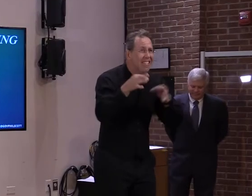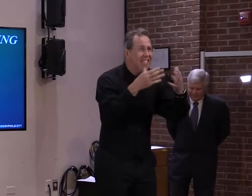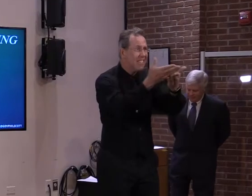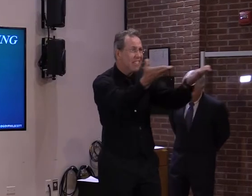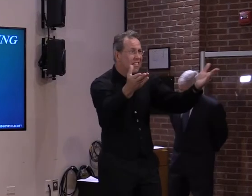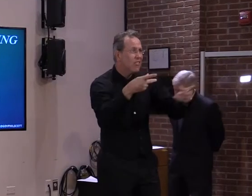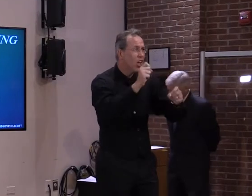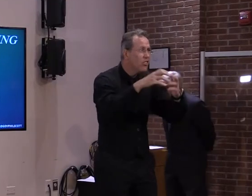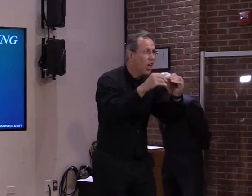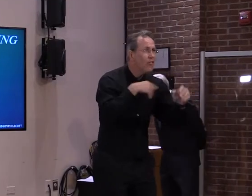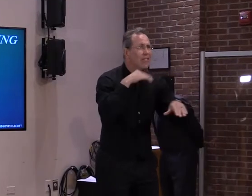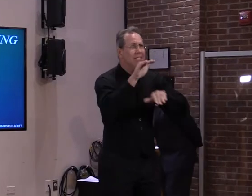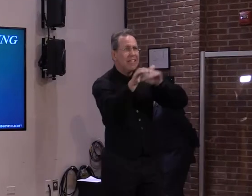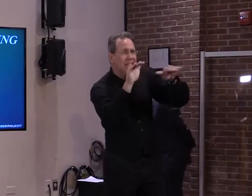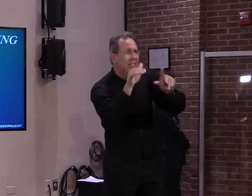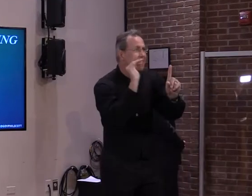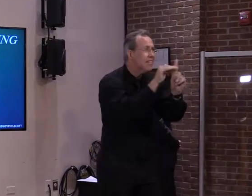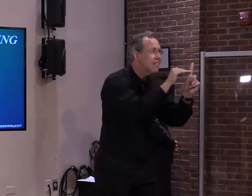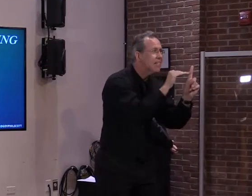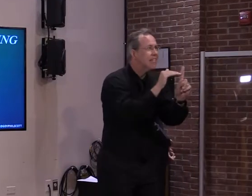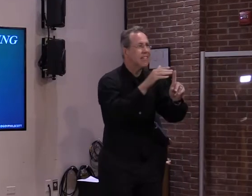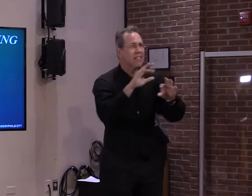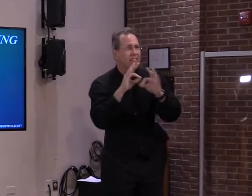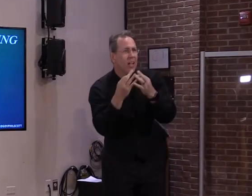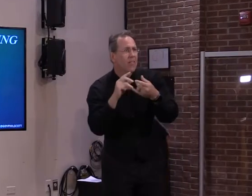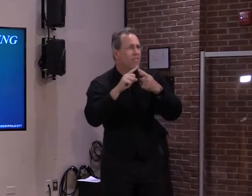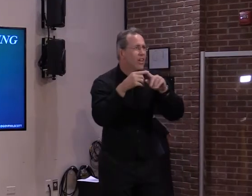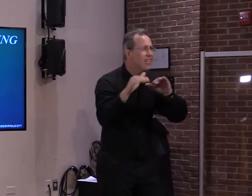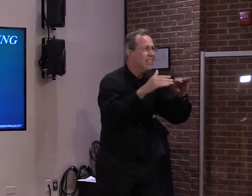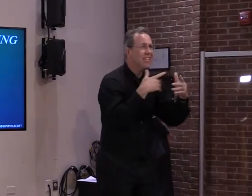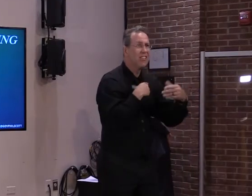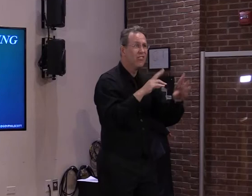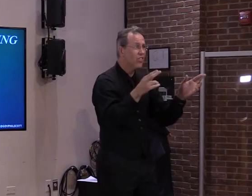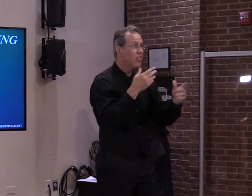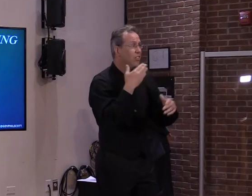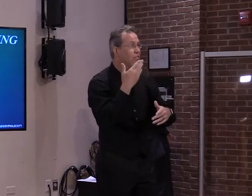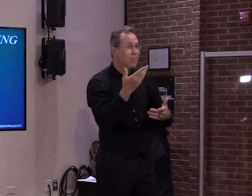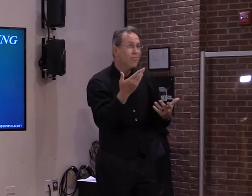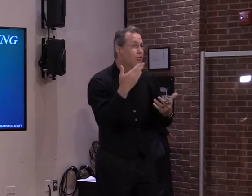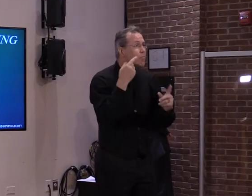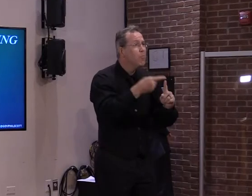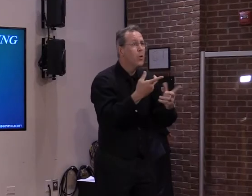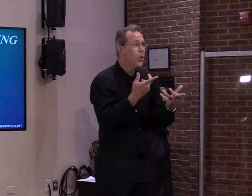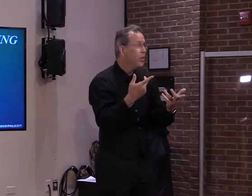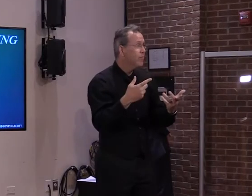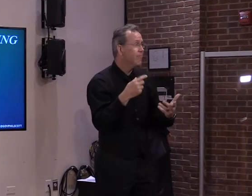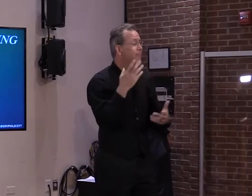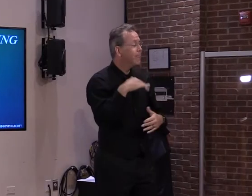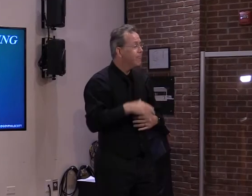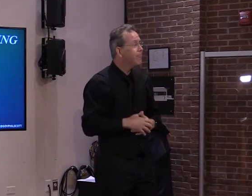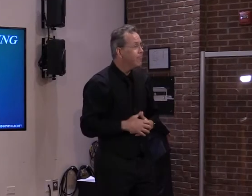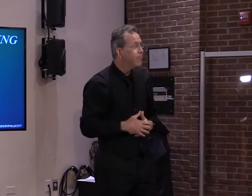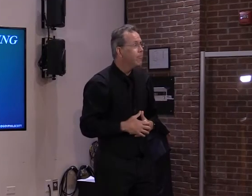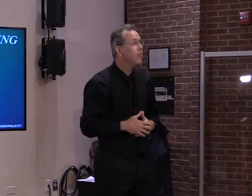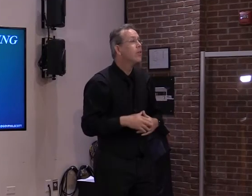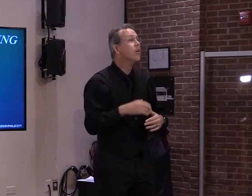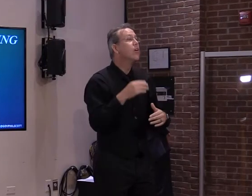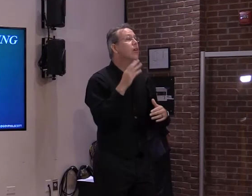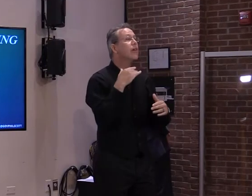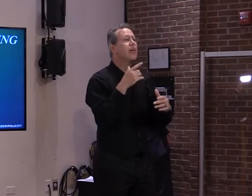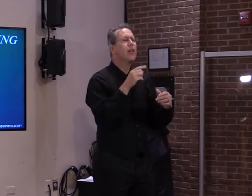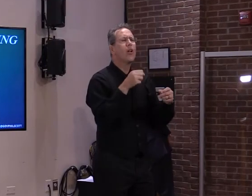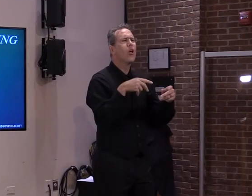been vaccinated. So it's a good point. I heard the use of the word opportunist